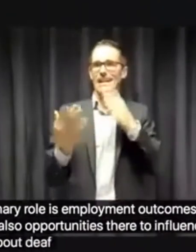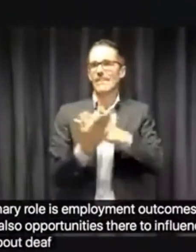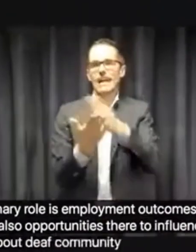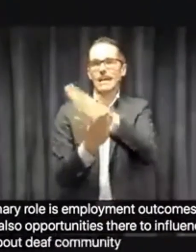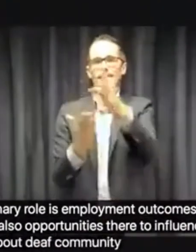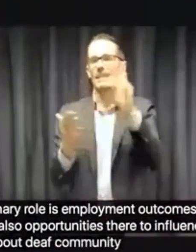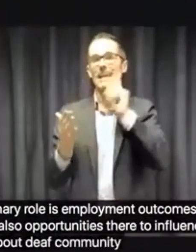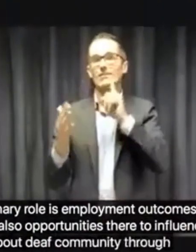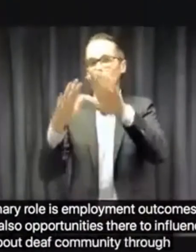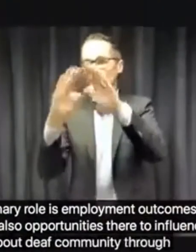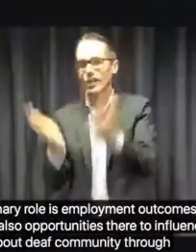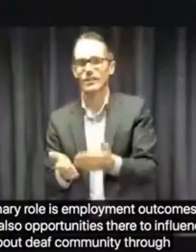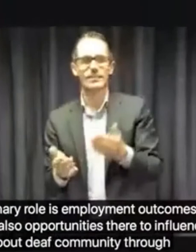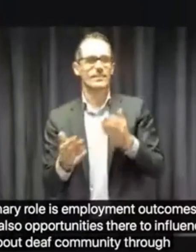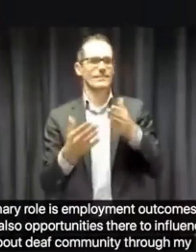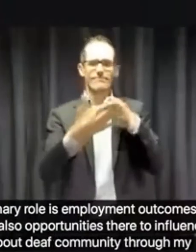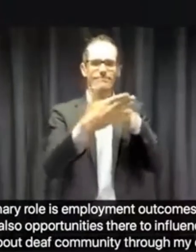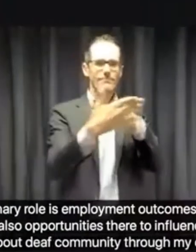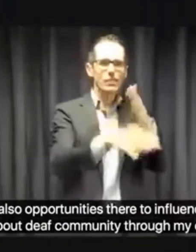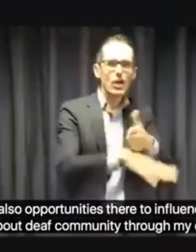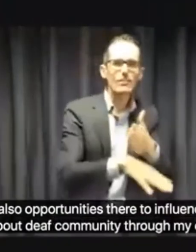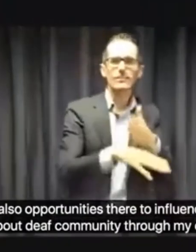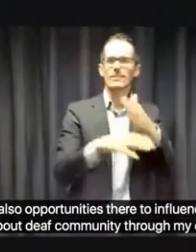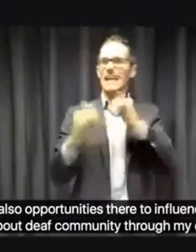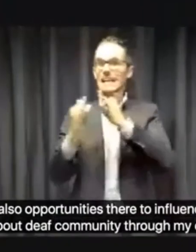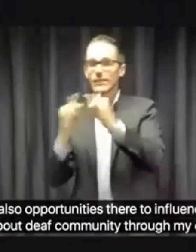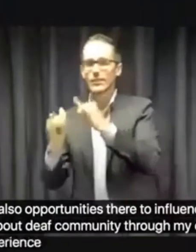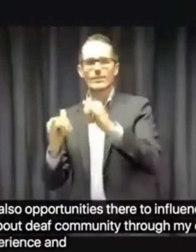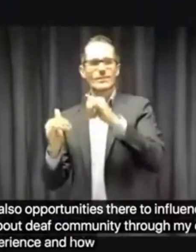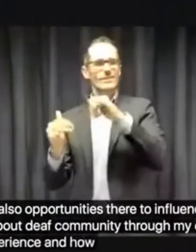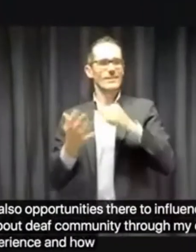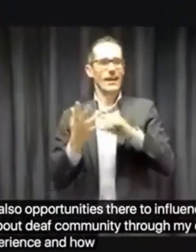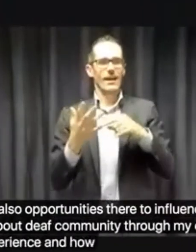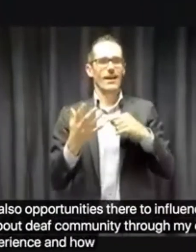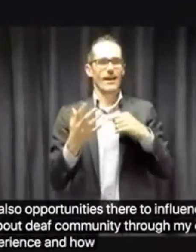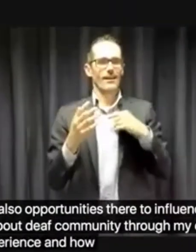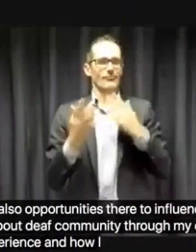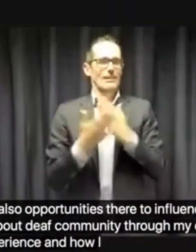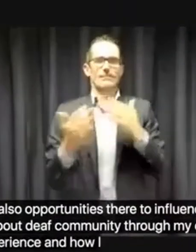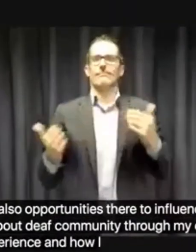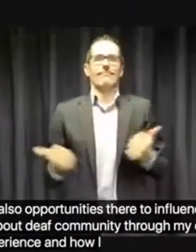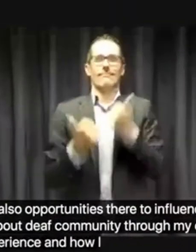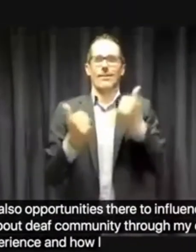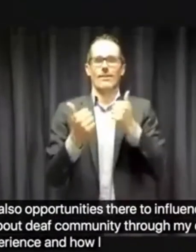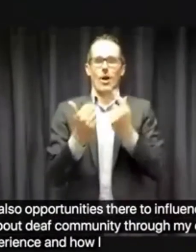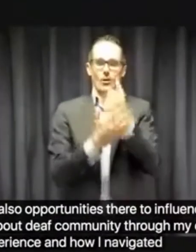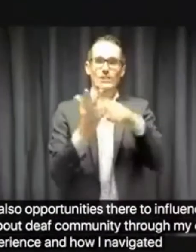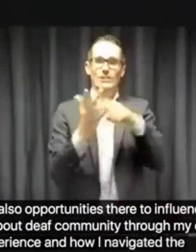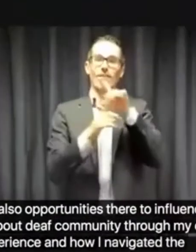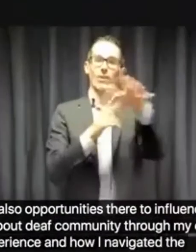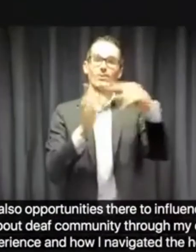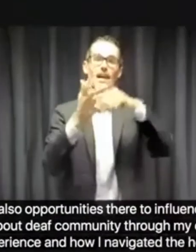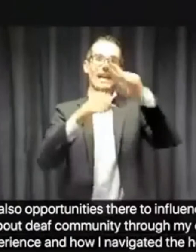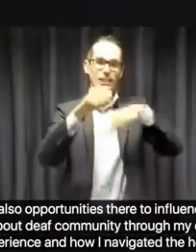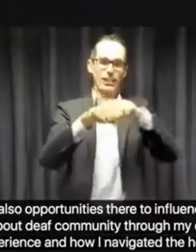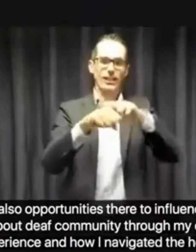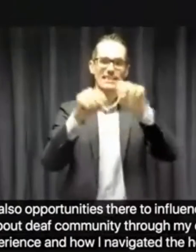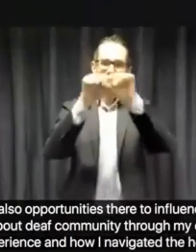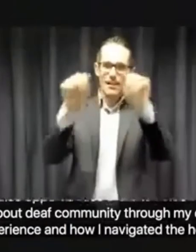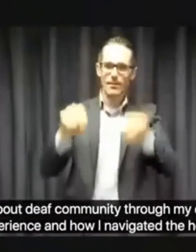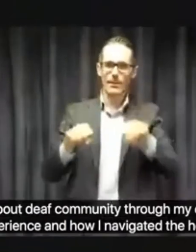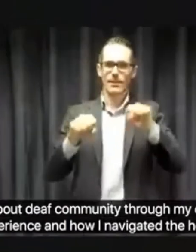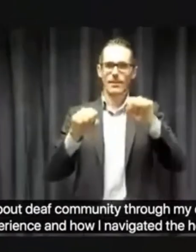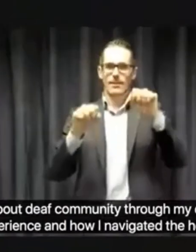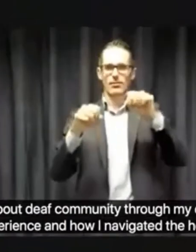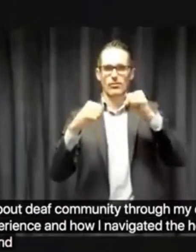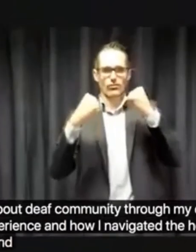experience, how I navigated the hearing world and experience barriers, jobs, job interviews. So much opportunity there